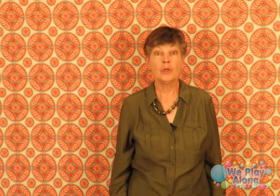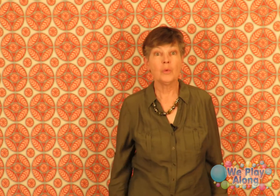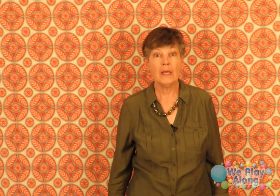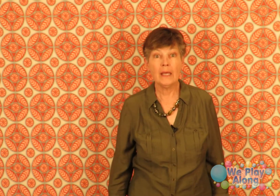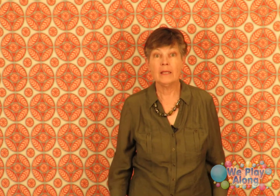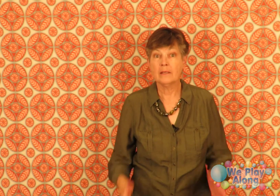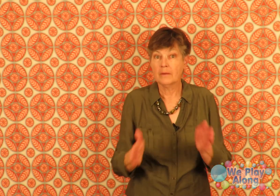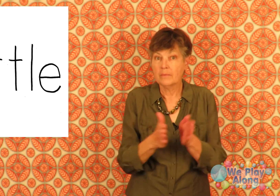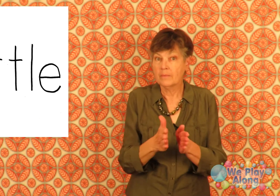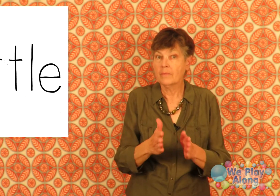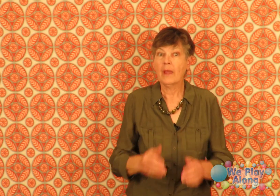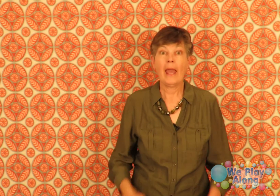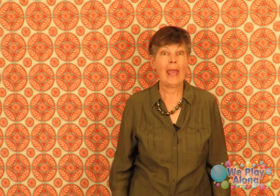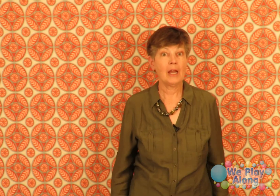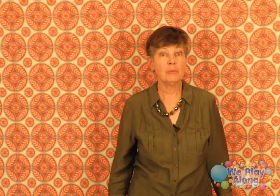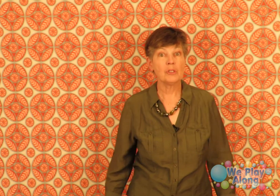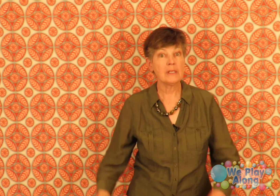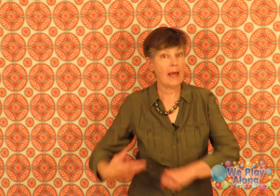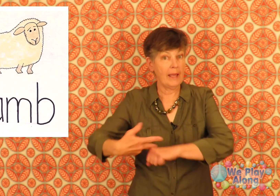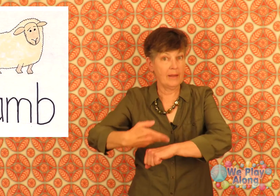to eat, animals like.